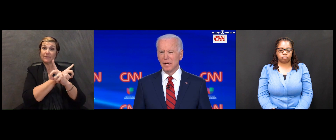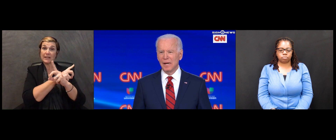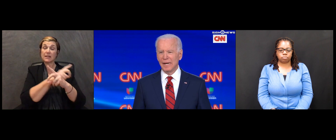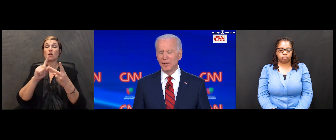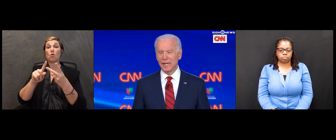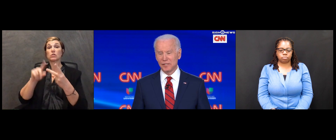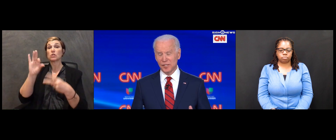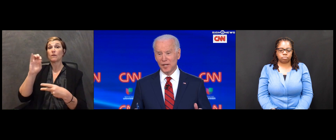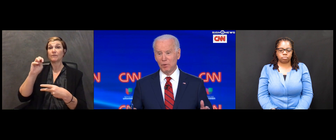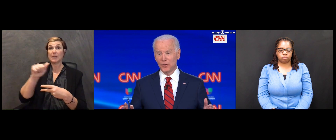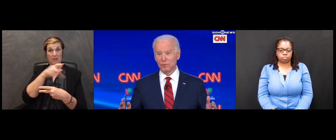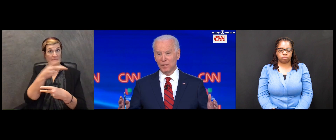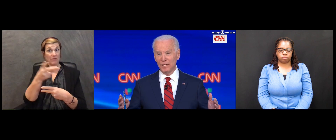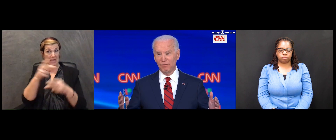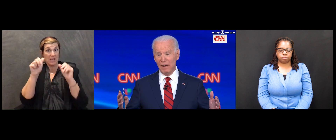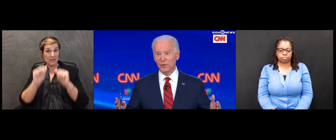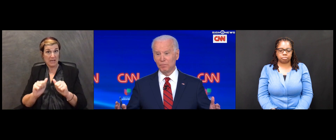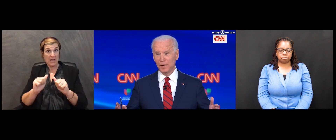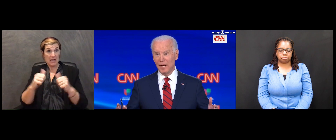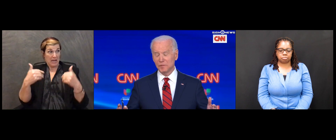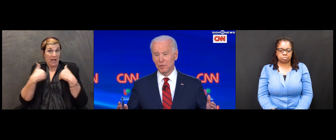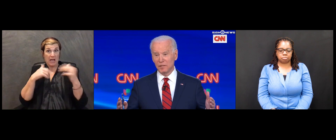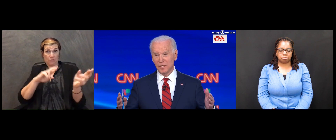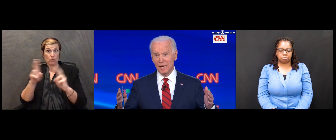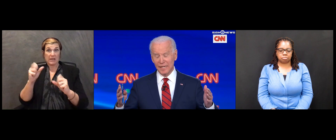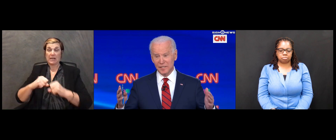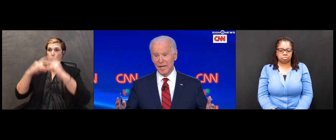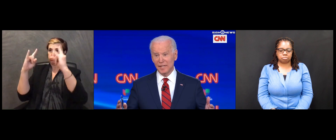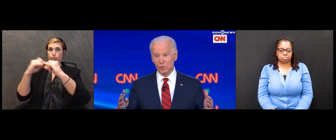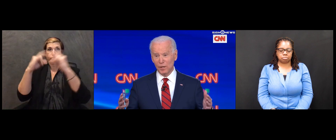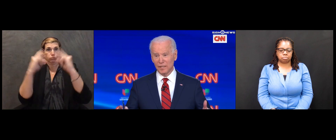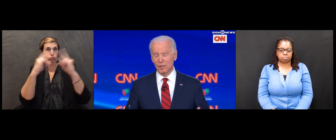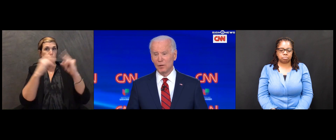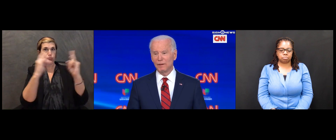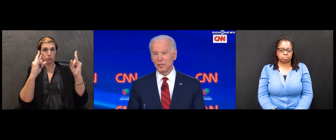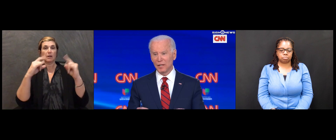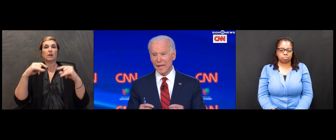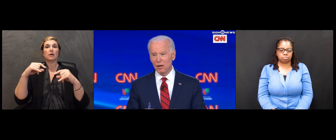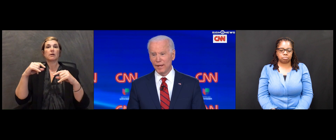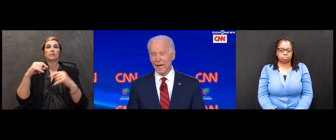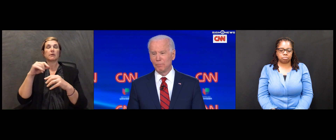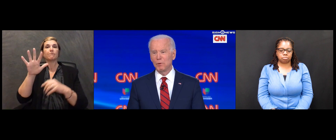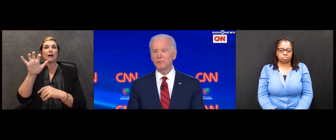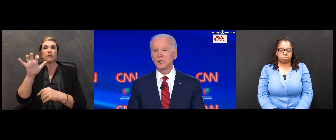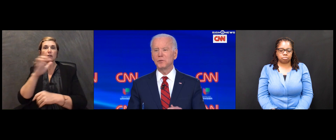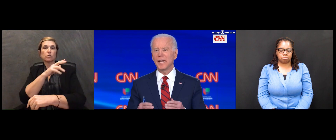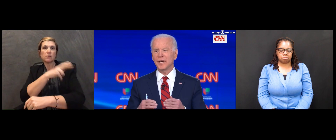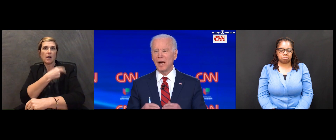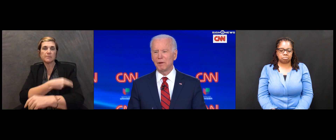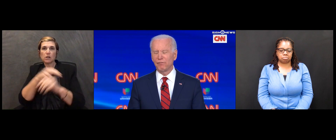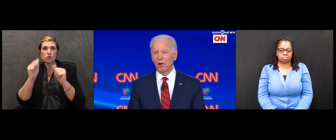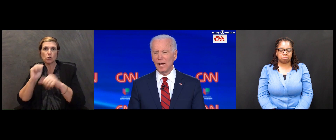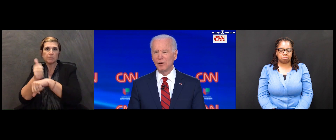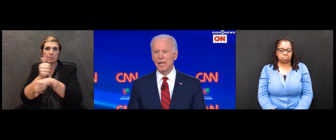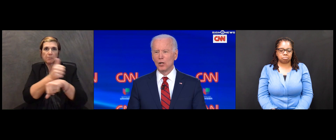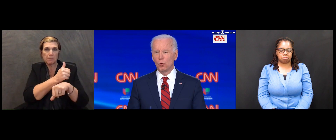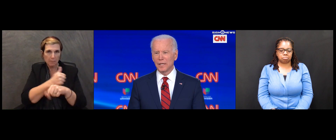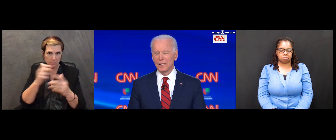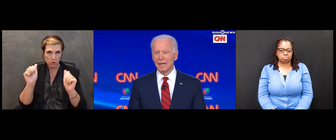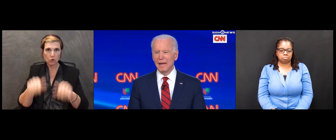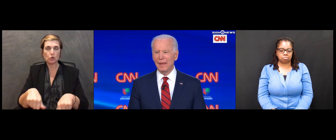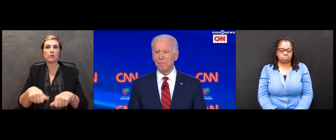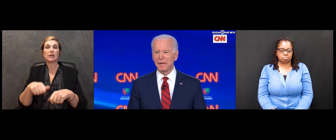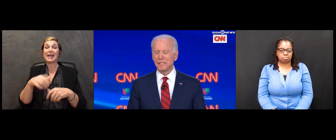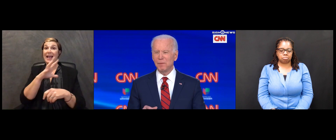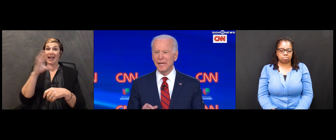FEMA. And they can set up 100-bed, 500-bed hospitals in tents quickly. We have to delay all that out. But we have to deal with the economic fallout